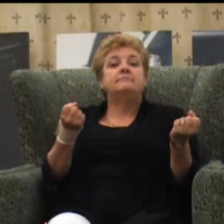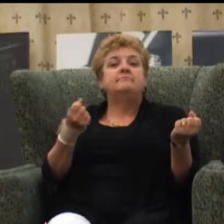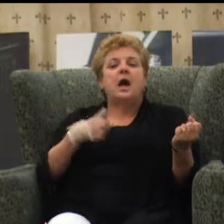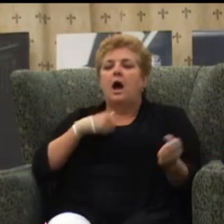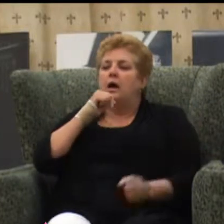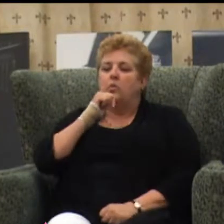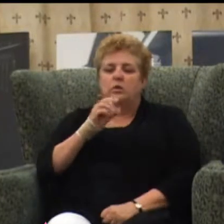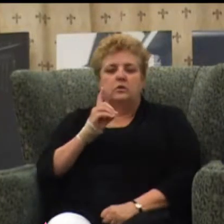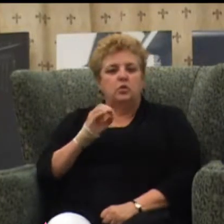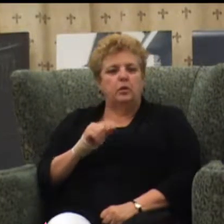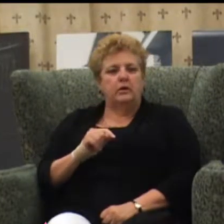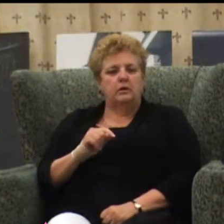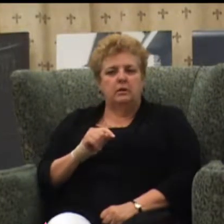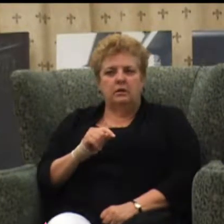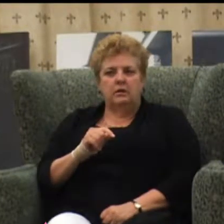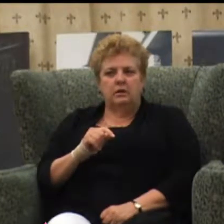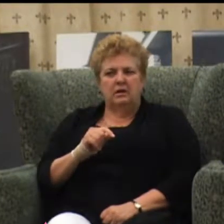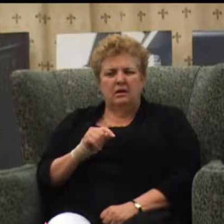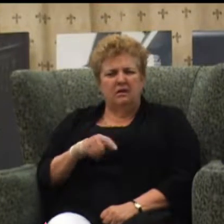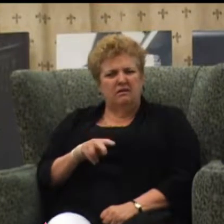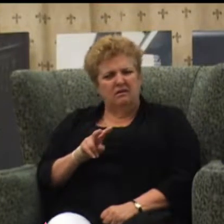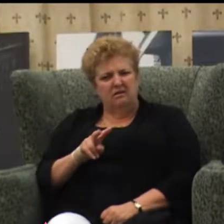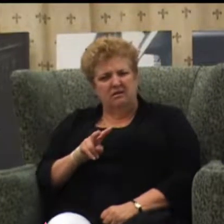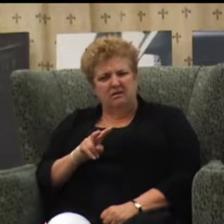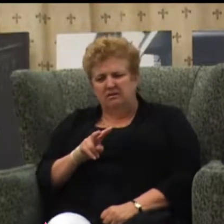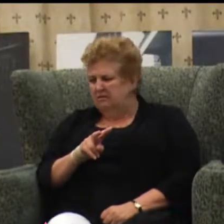at the guy next to me and I said, what a bitch.